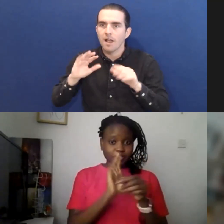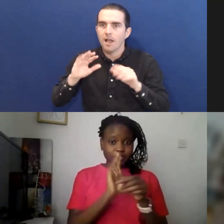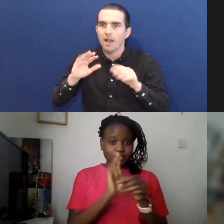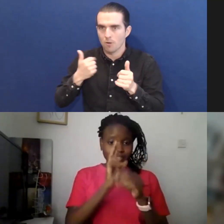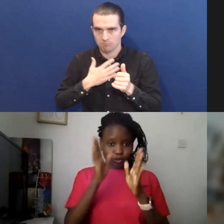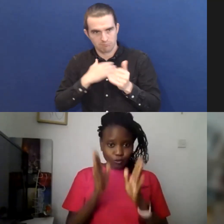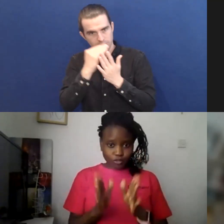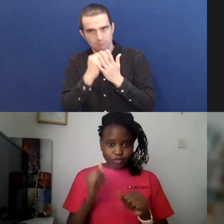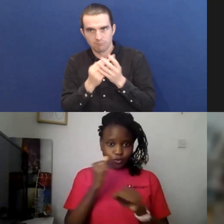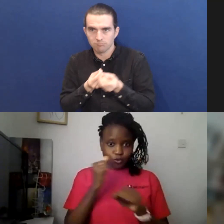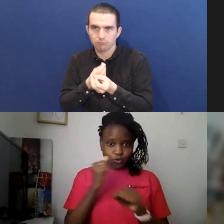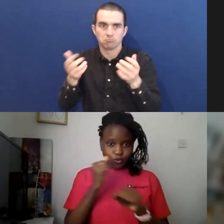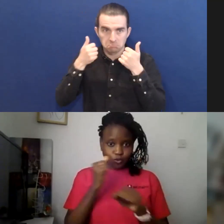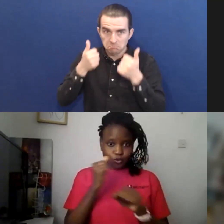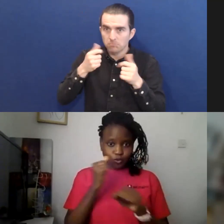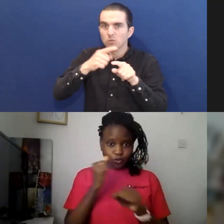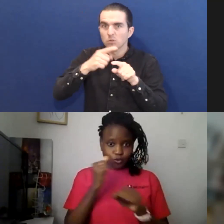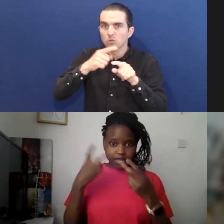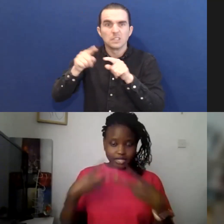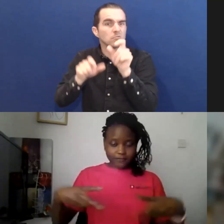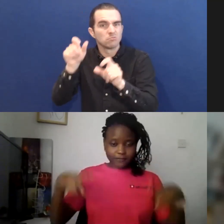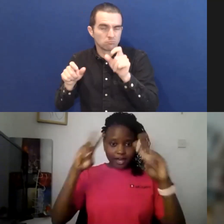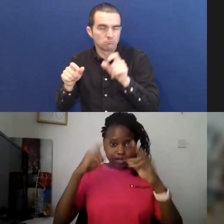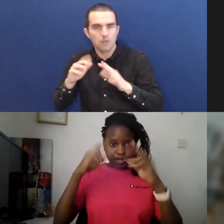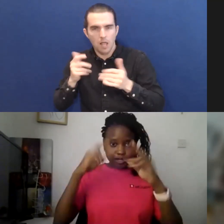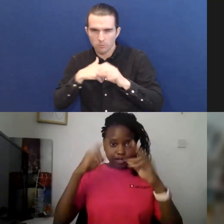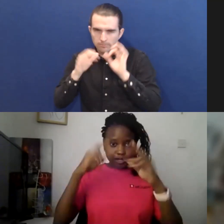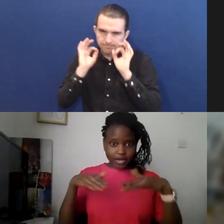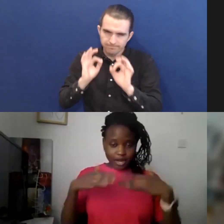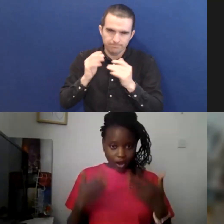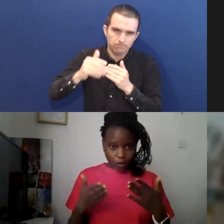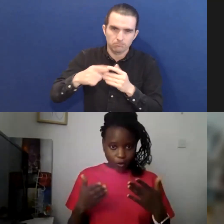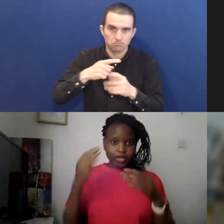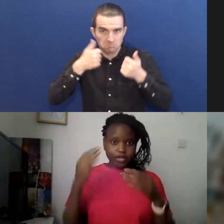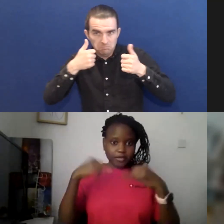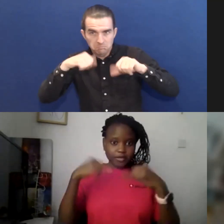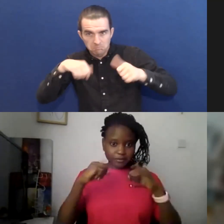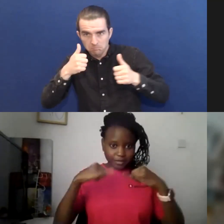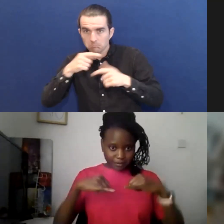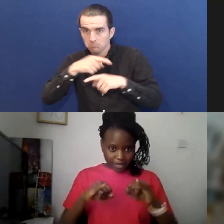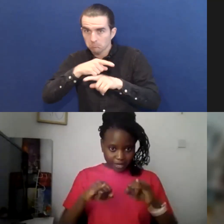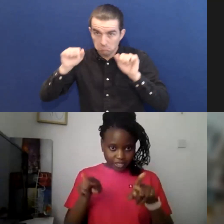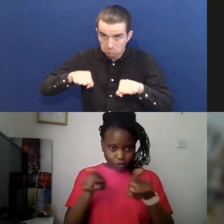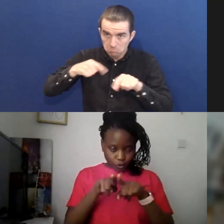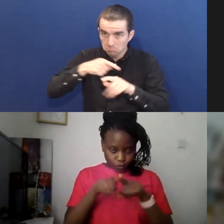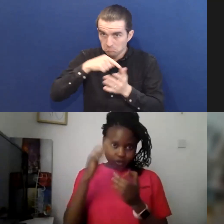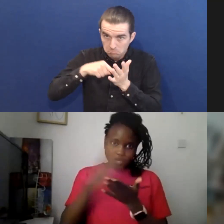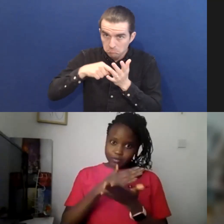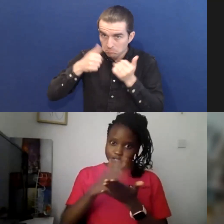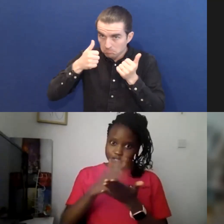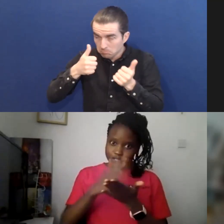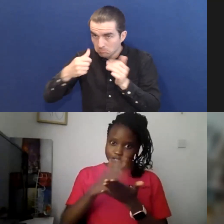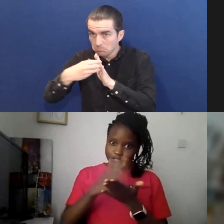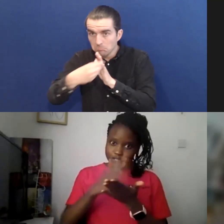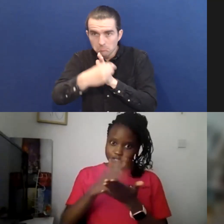to make sure that they are actually of value and of use, and how we can be implemented, and also how they could be shared, and what we could do to work